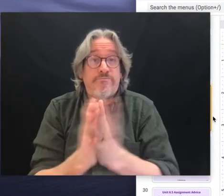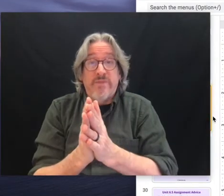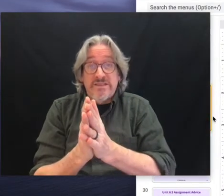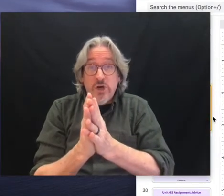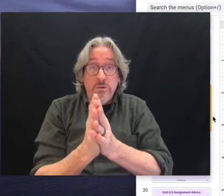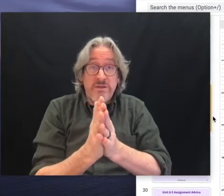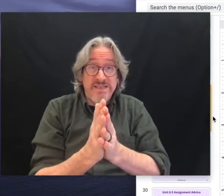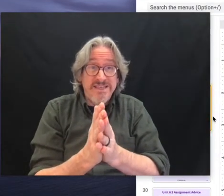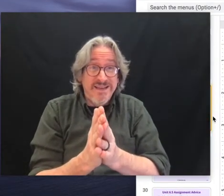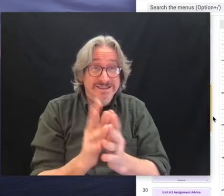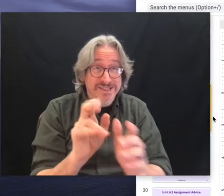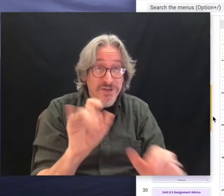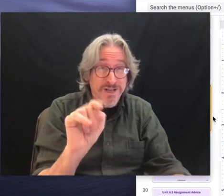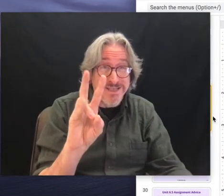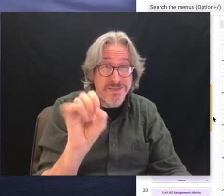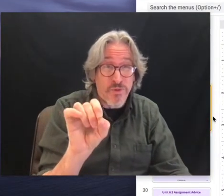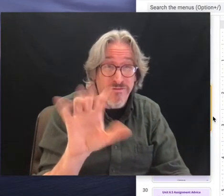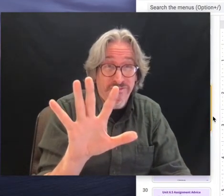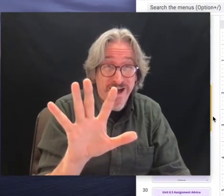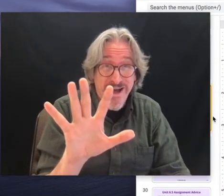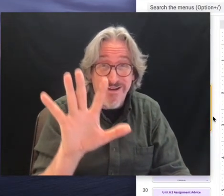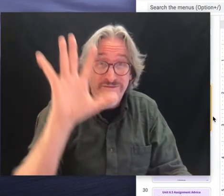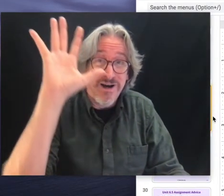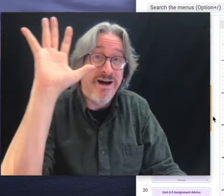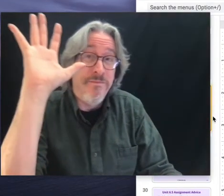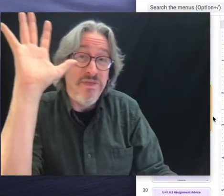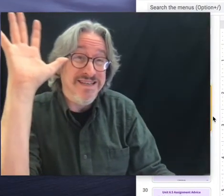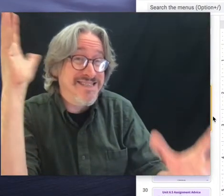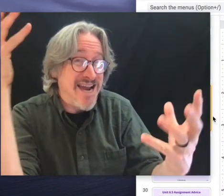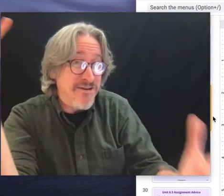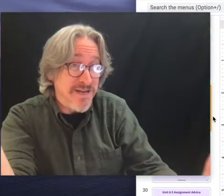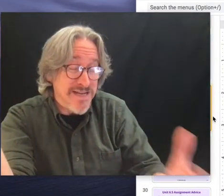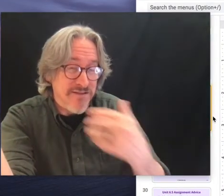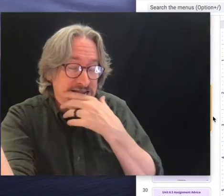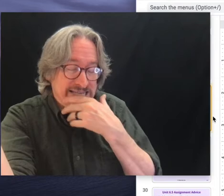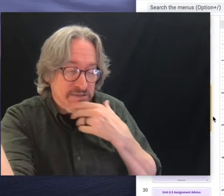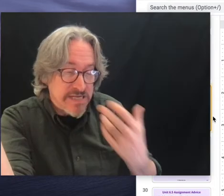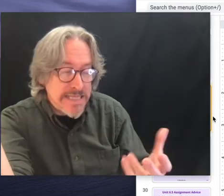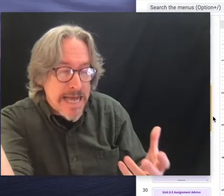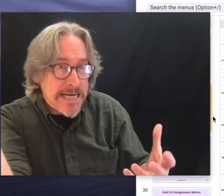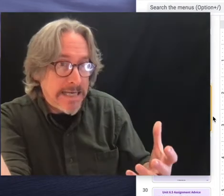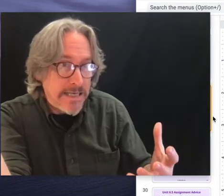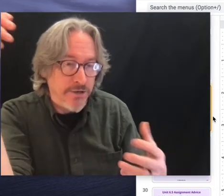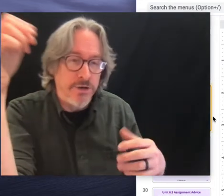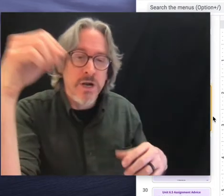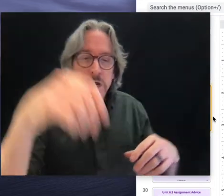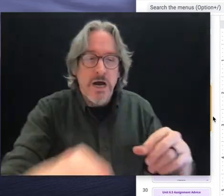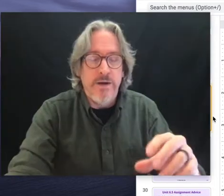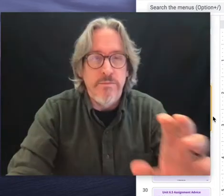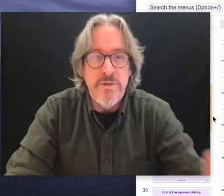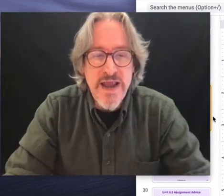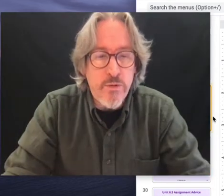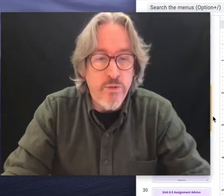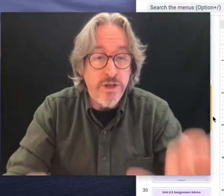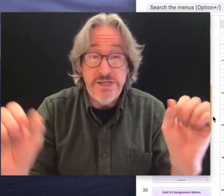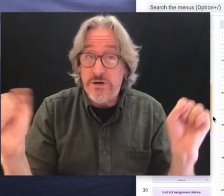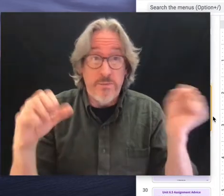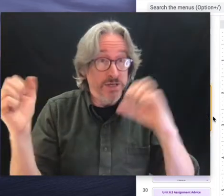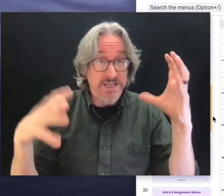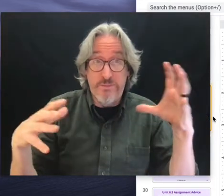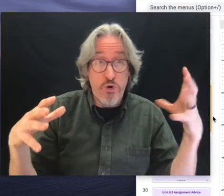Okay, so this is Unit 6.5, the assignment advice. Now, there's a lot in here. Now we're